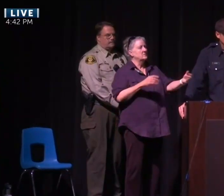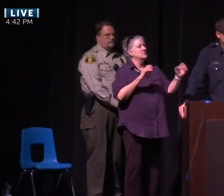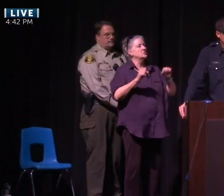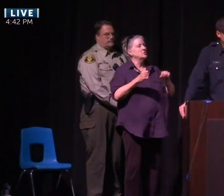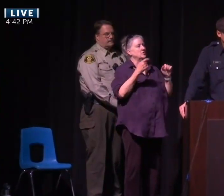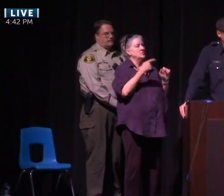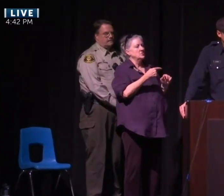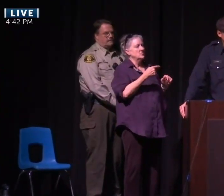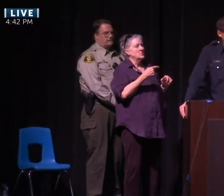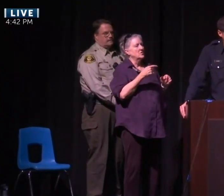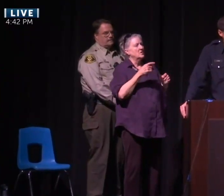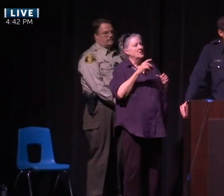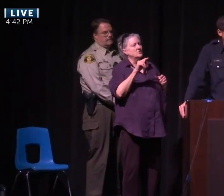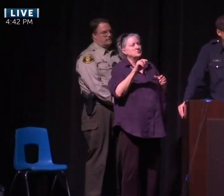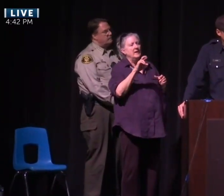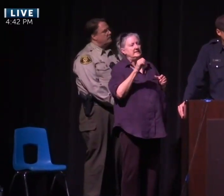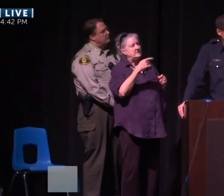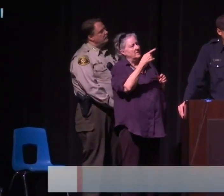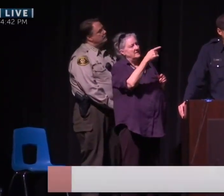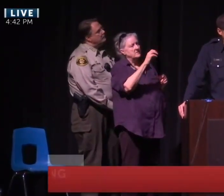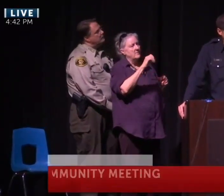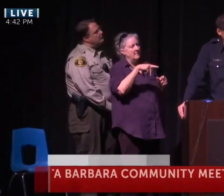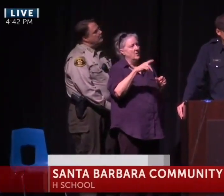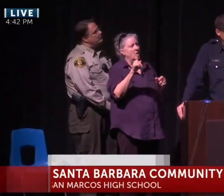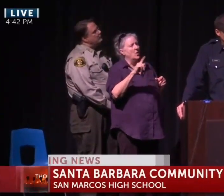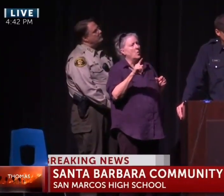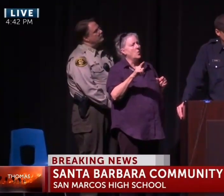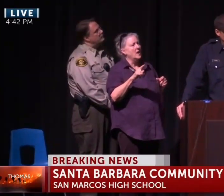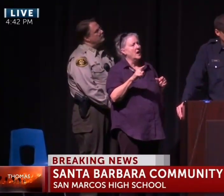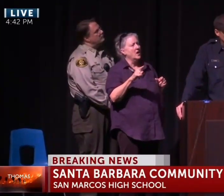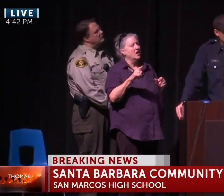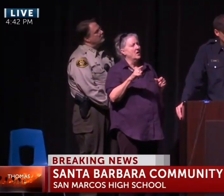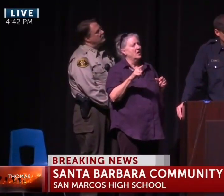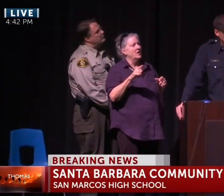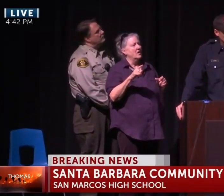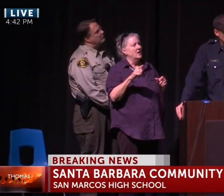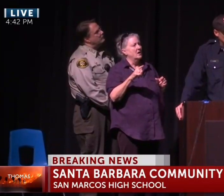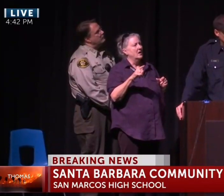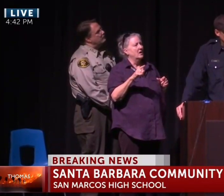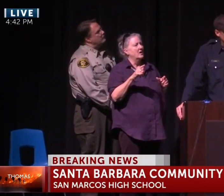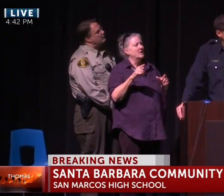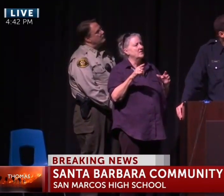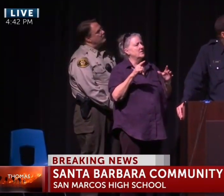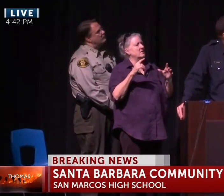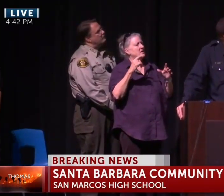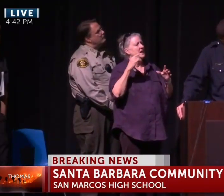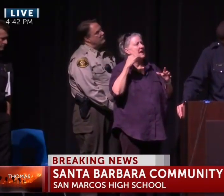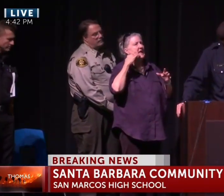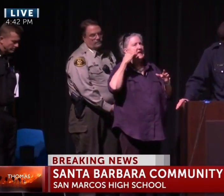Could you trace on this map where the present location of the head of the fire is? You